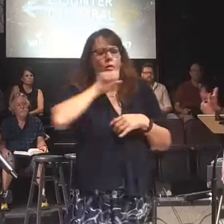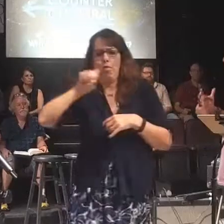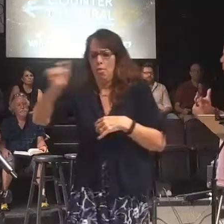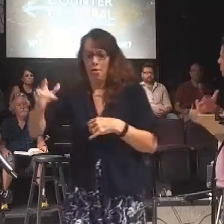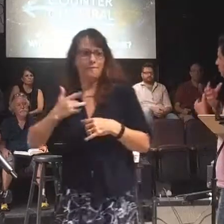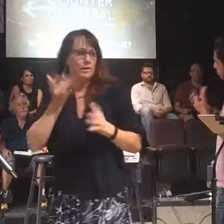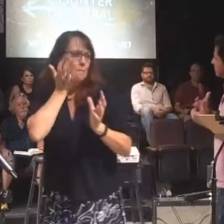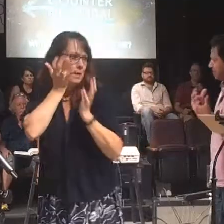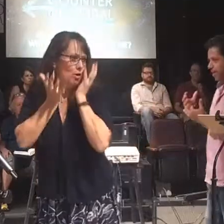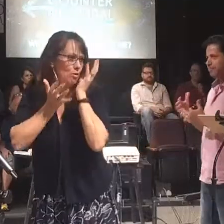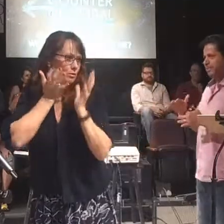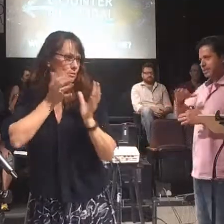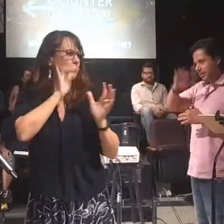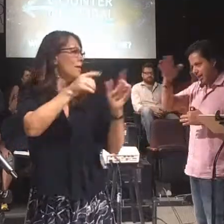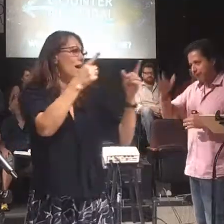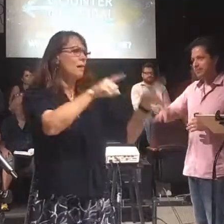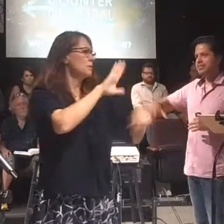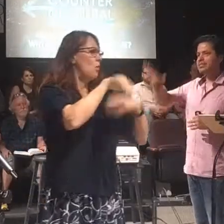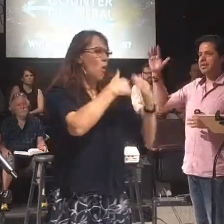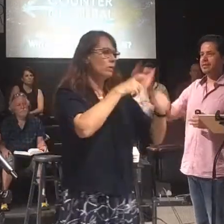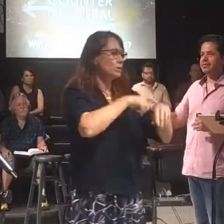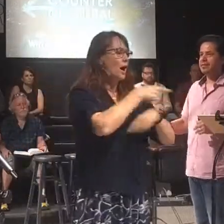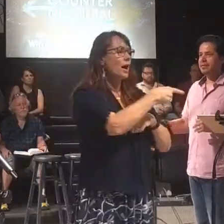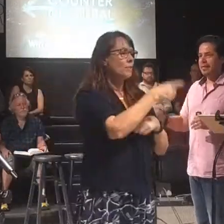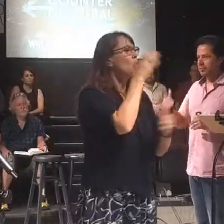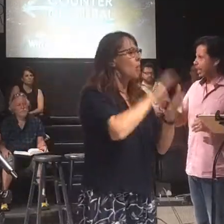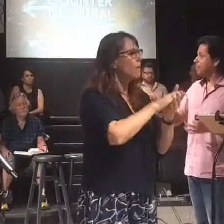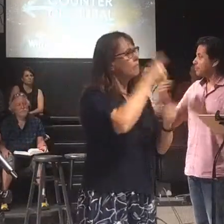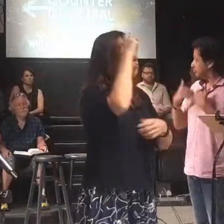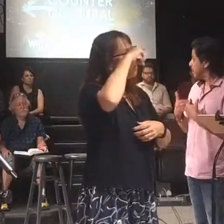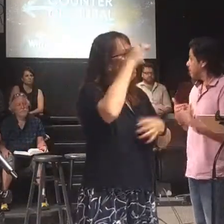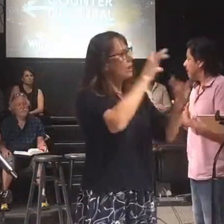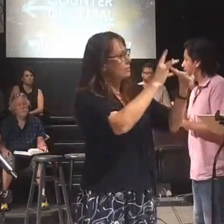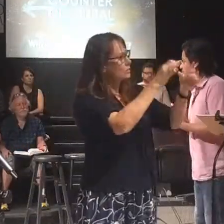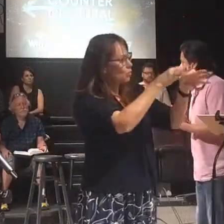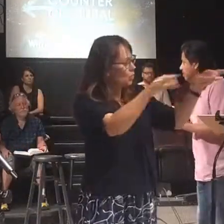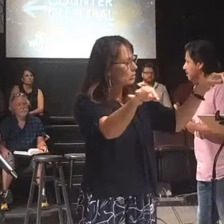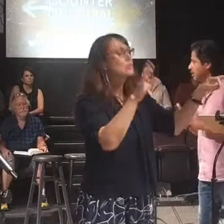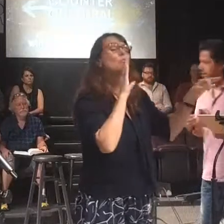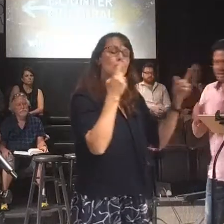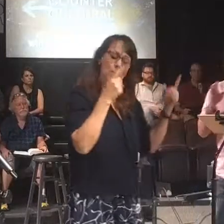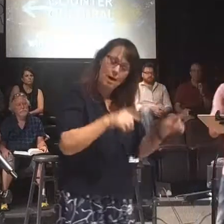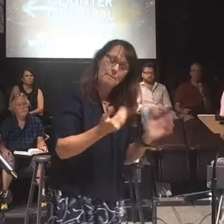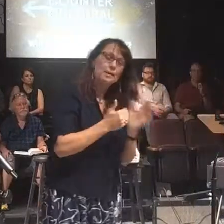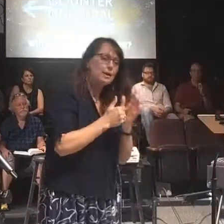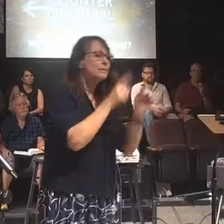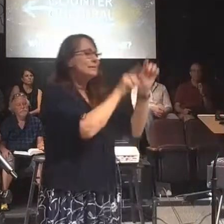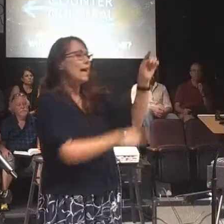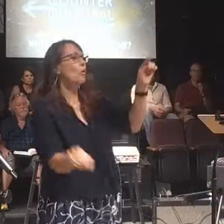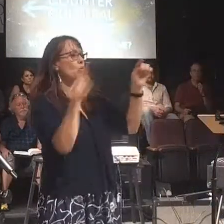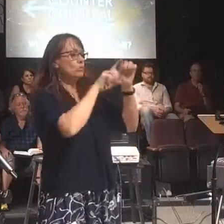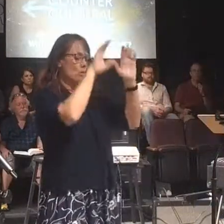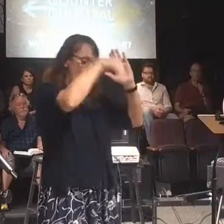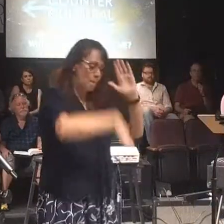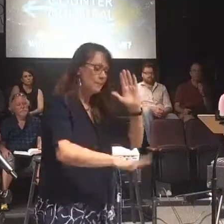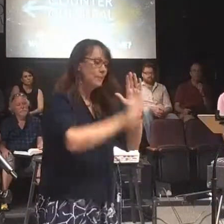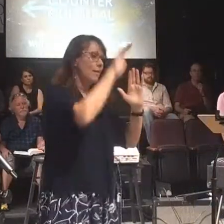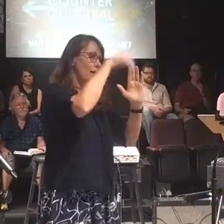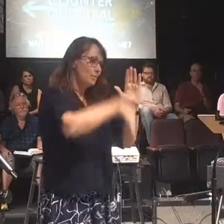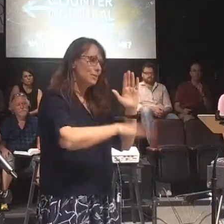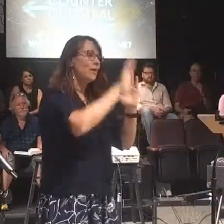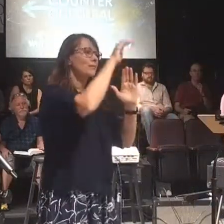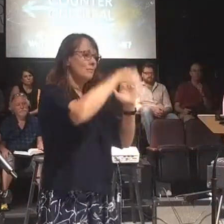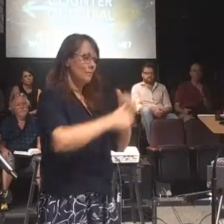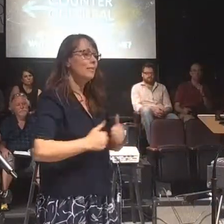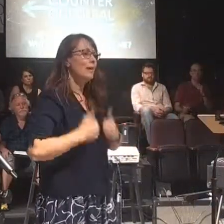But that's what happens to us all the time. It happens in cycles. It will happen to me again, I'm sure. And I think that's where